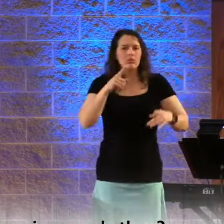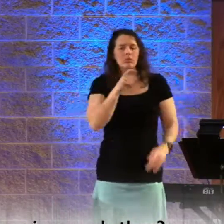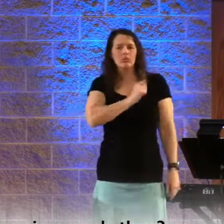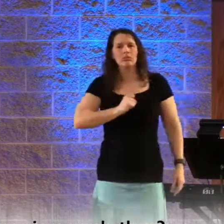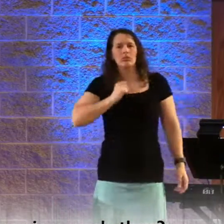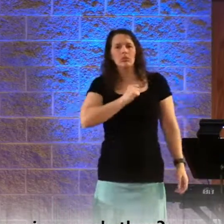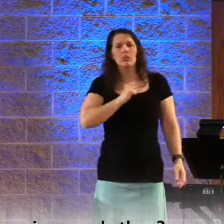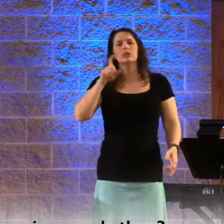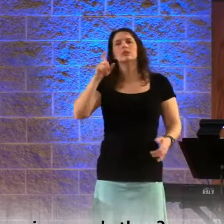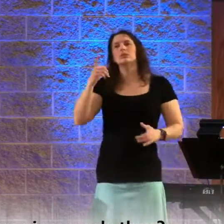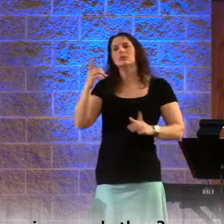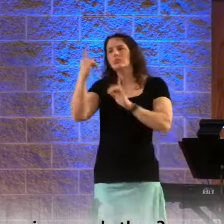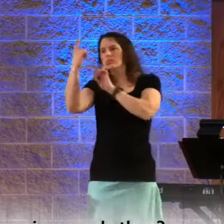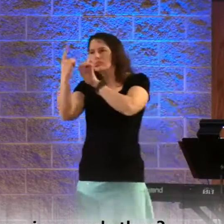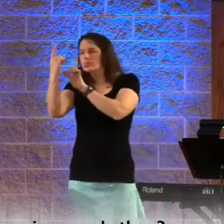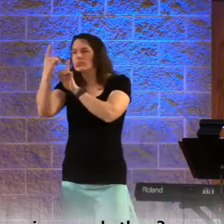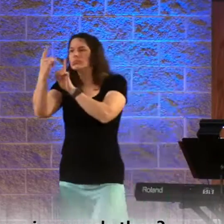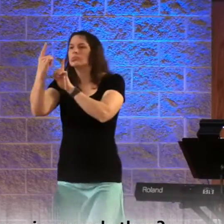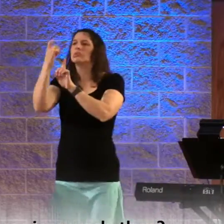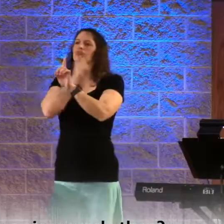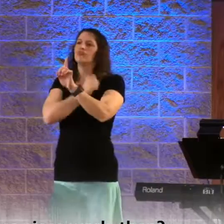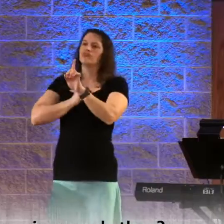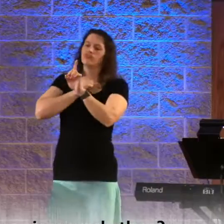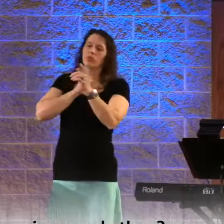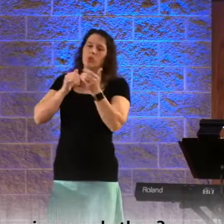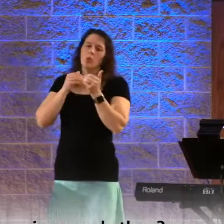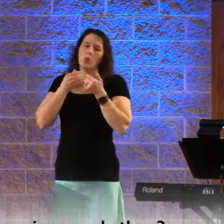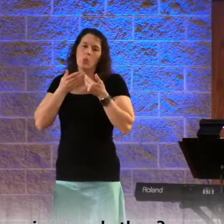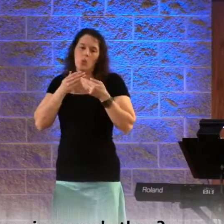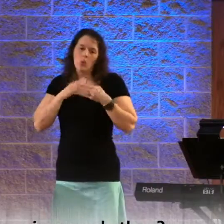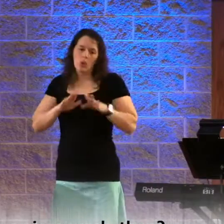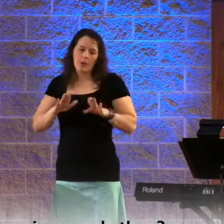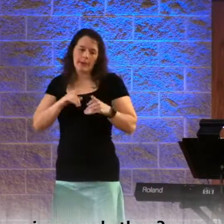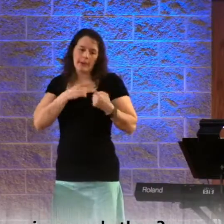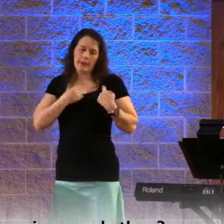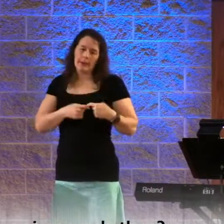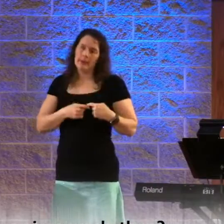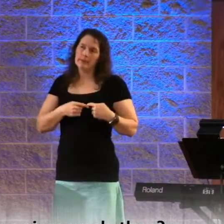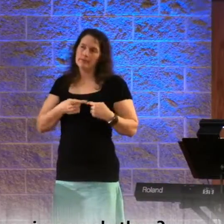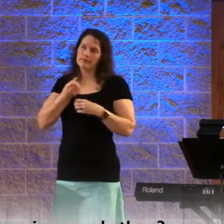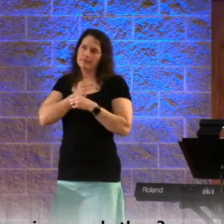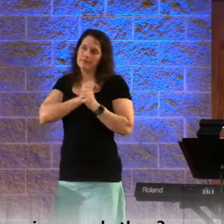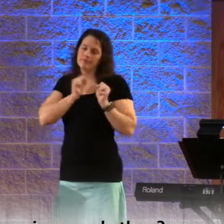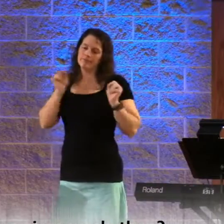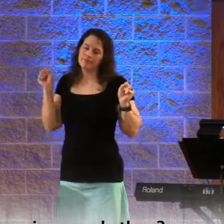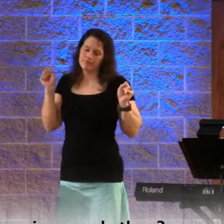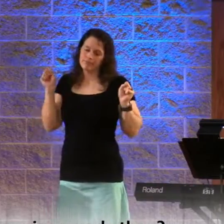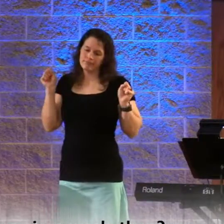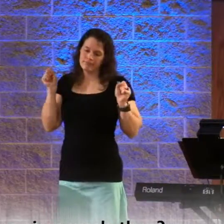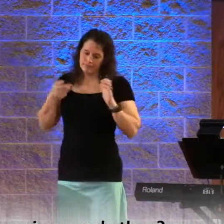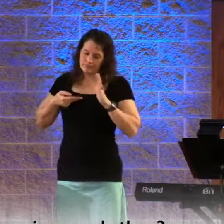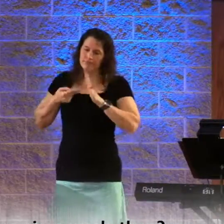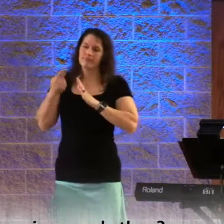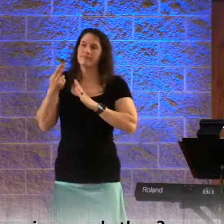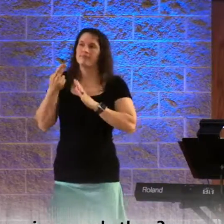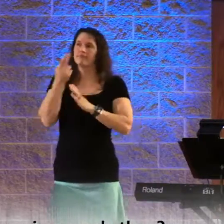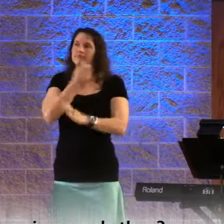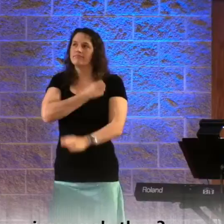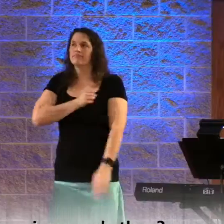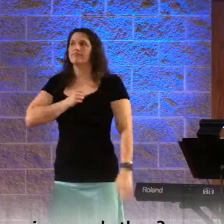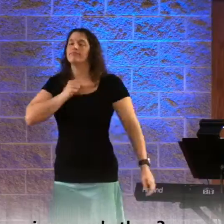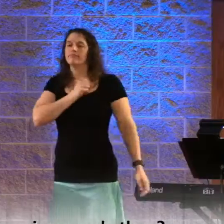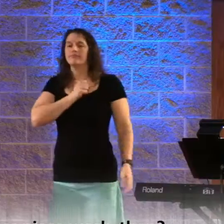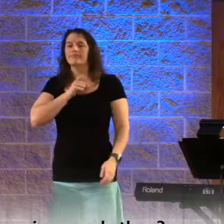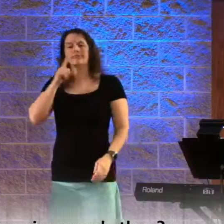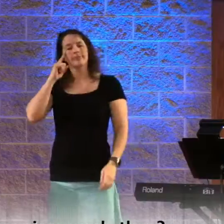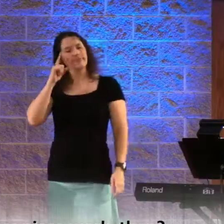what they did was wrong. In the quietness of their heart, they need to repent about what they did.